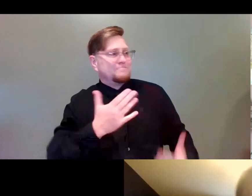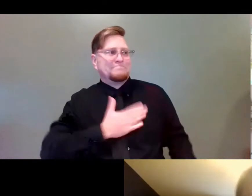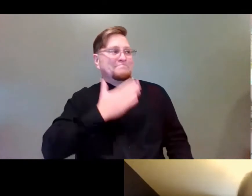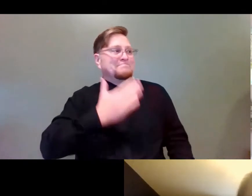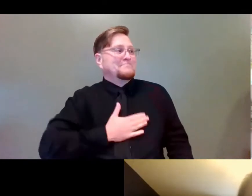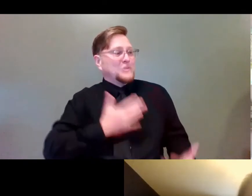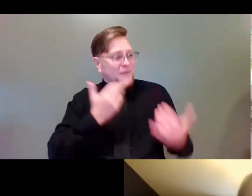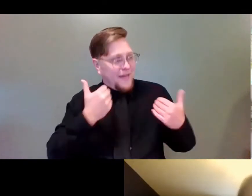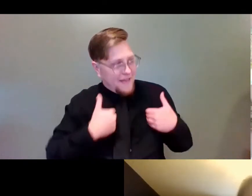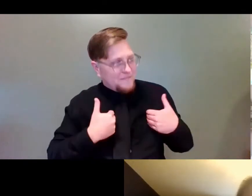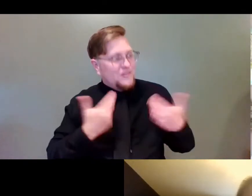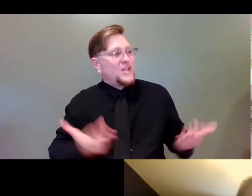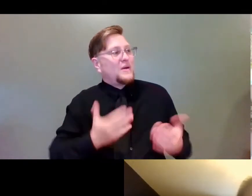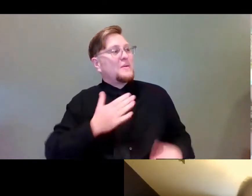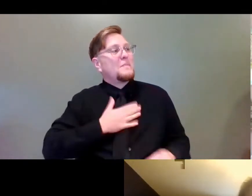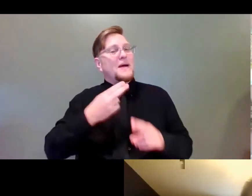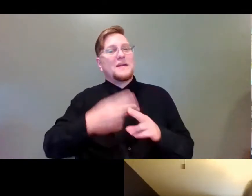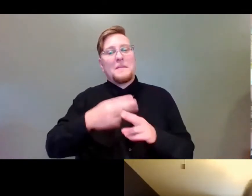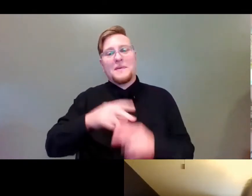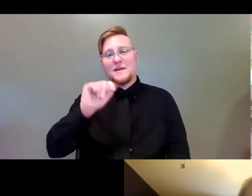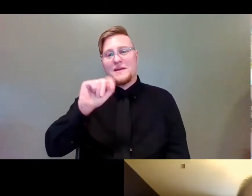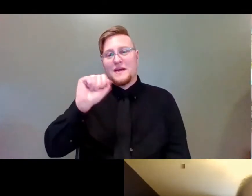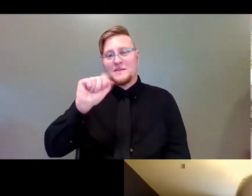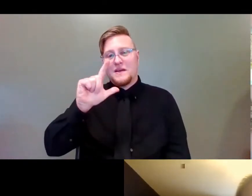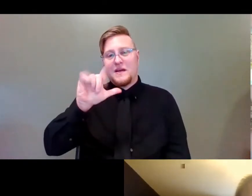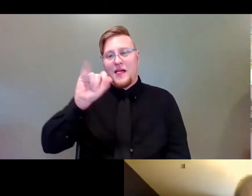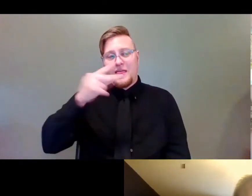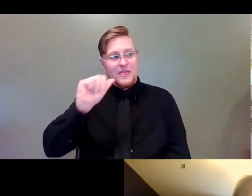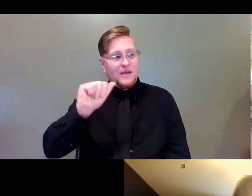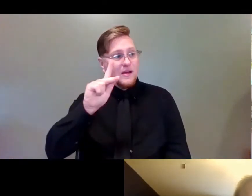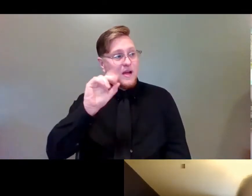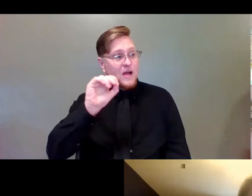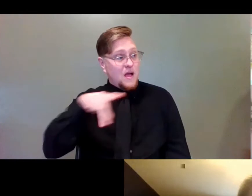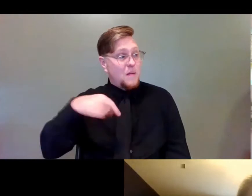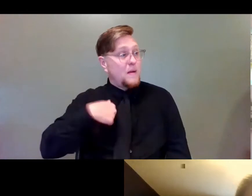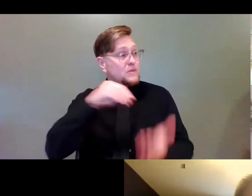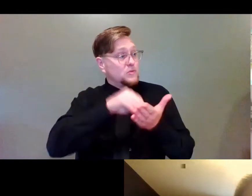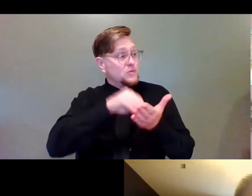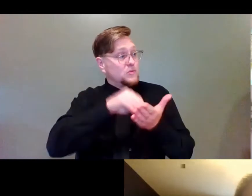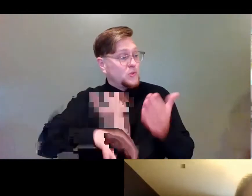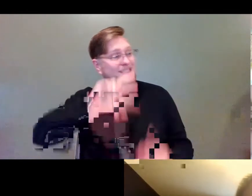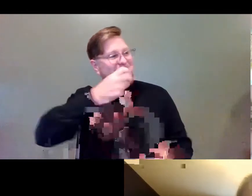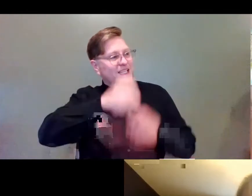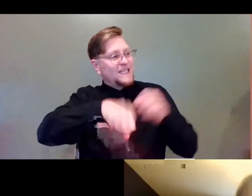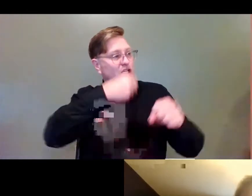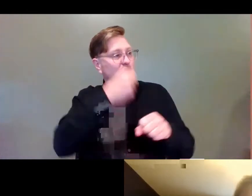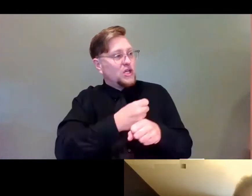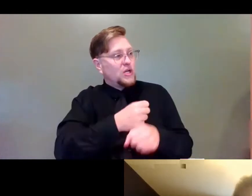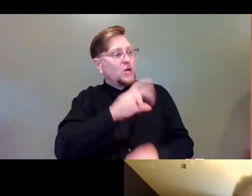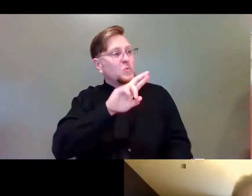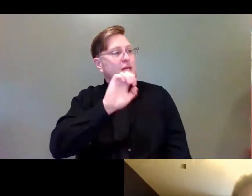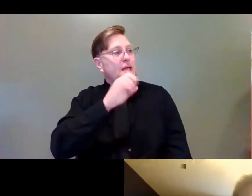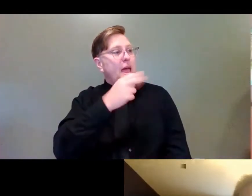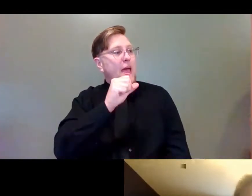you. My name is Letha Kopp. I'll be your student facilitator for the day. I am a second-year rehabilitation and